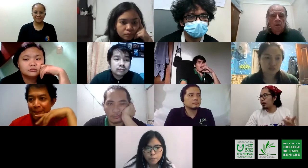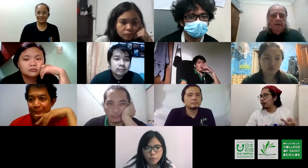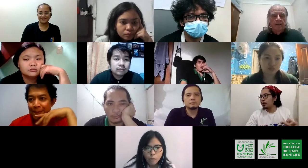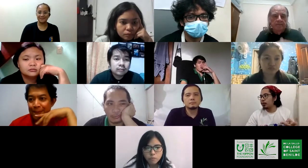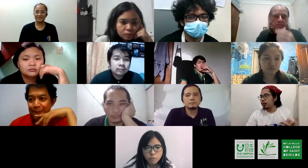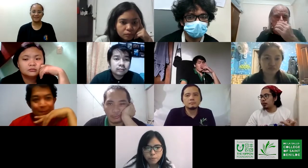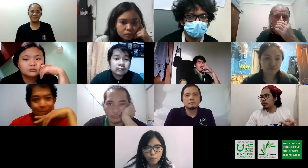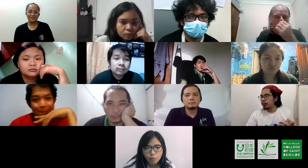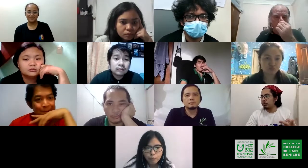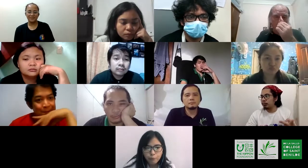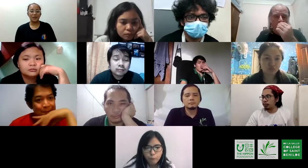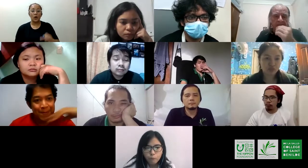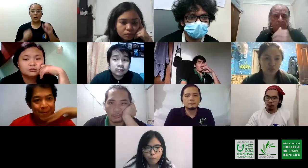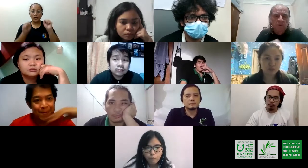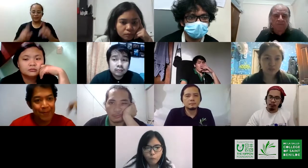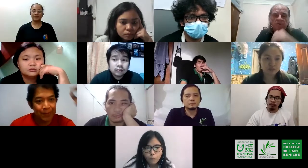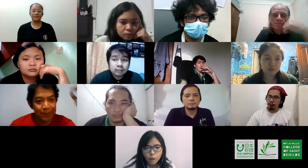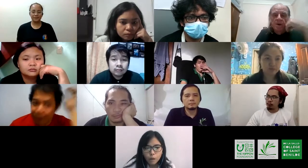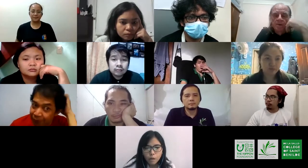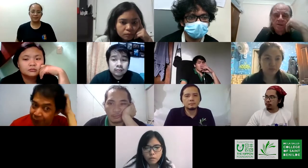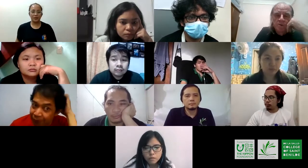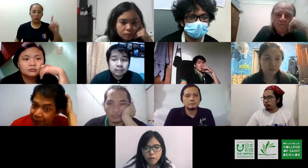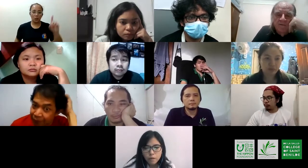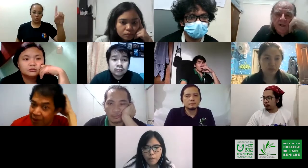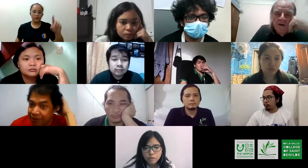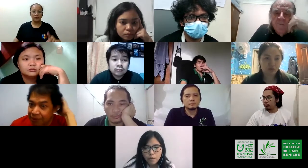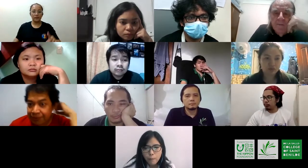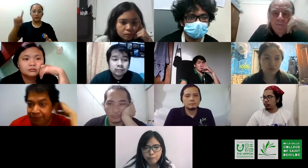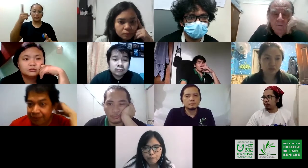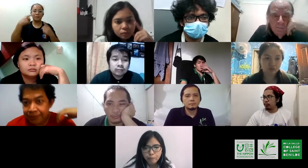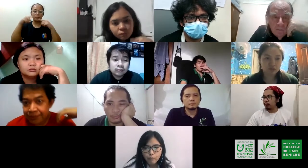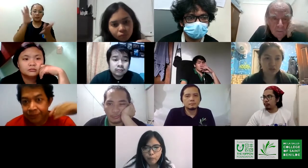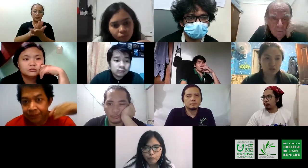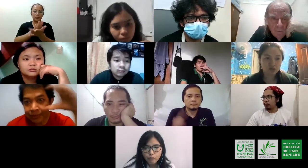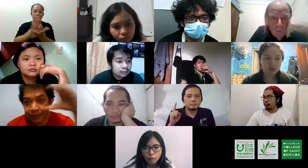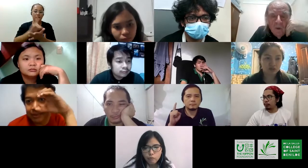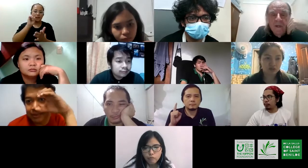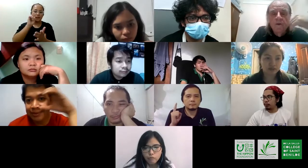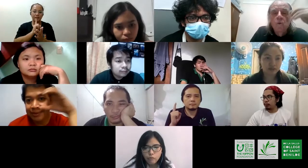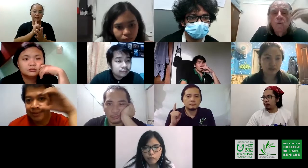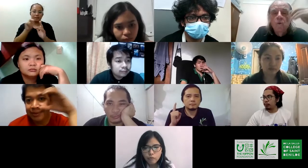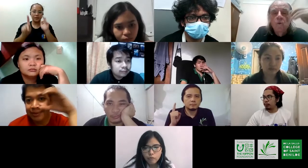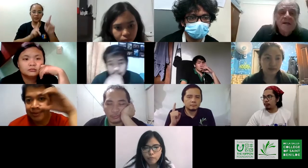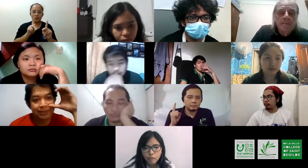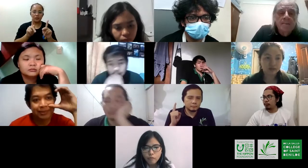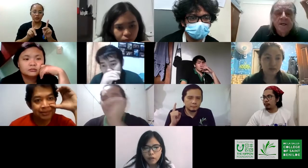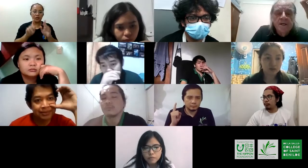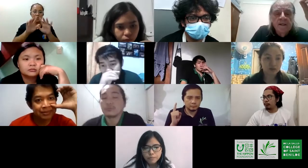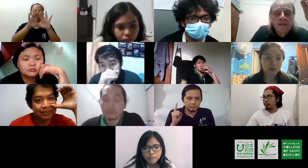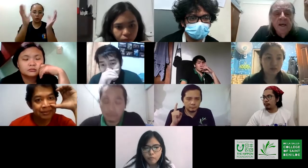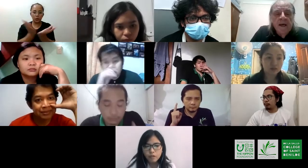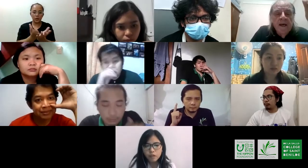Okay. One, the first public school for deaf people in the world was established in